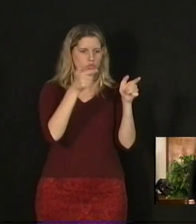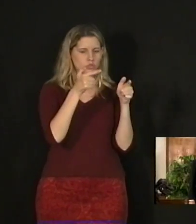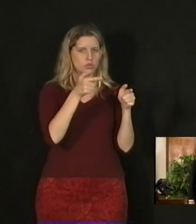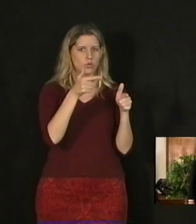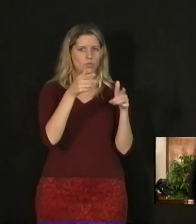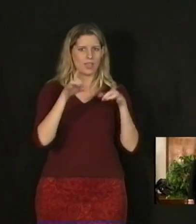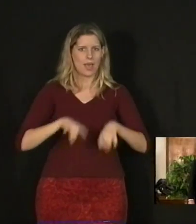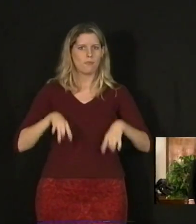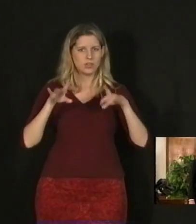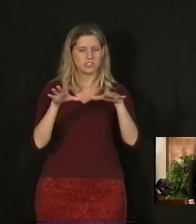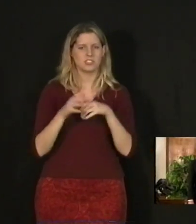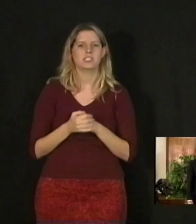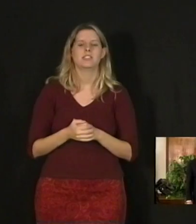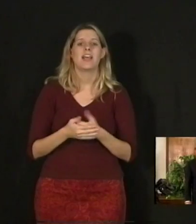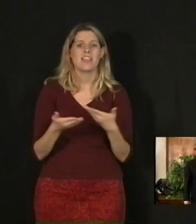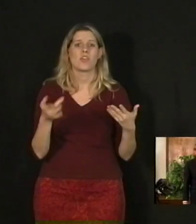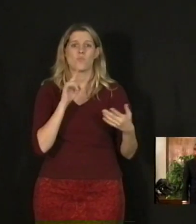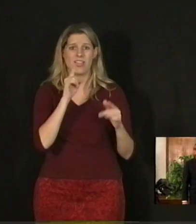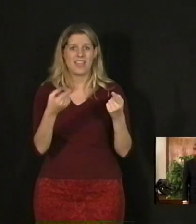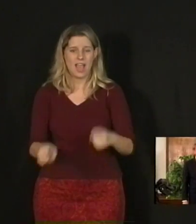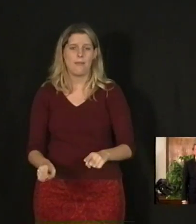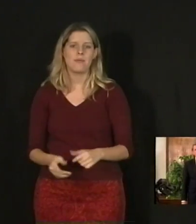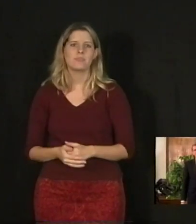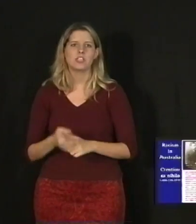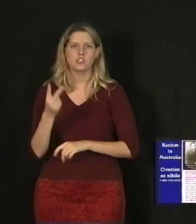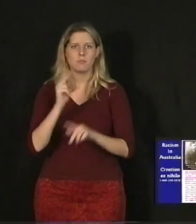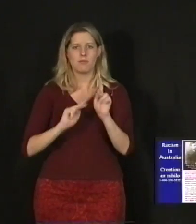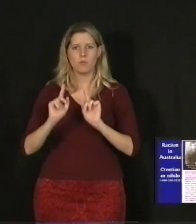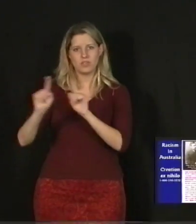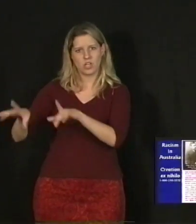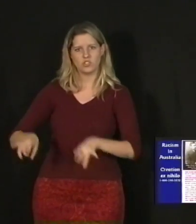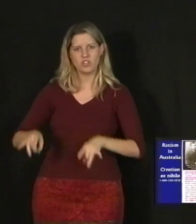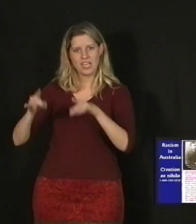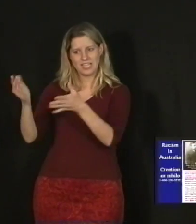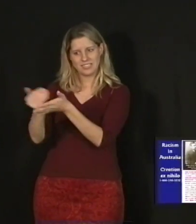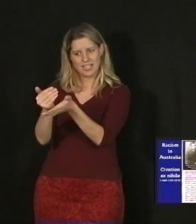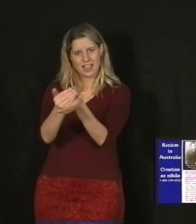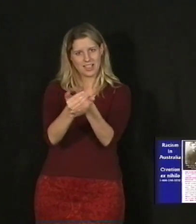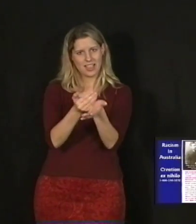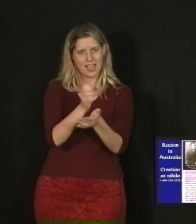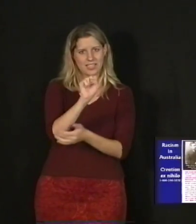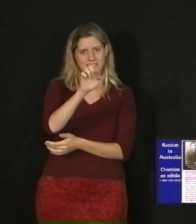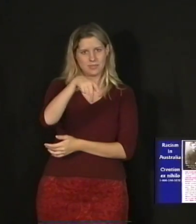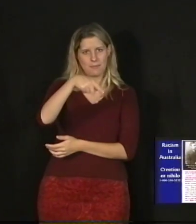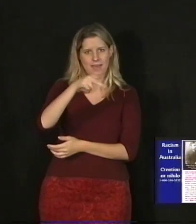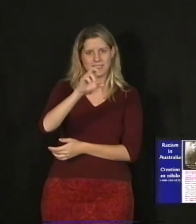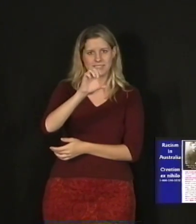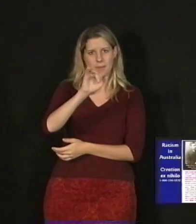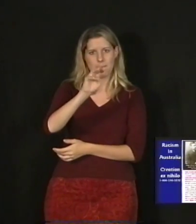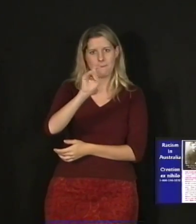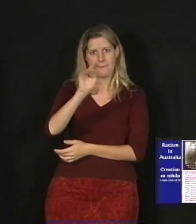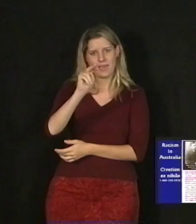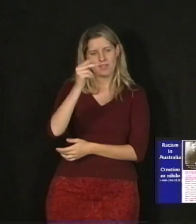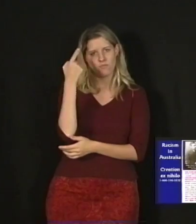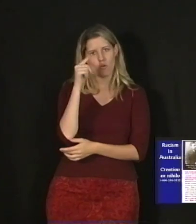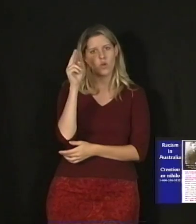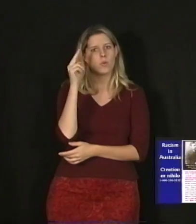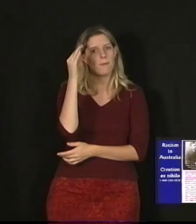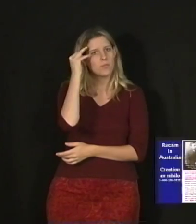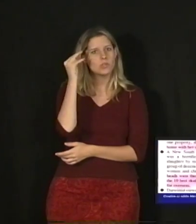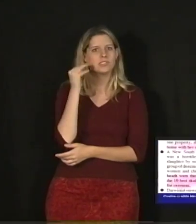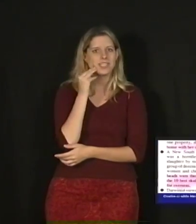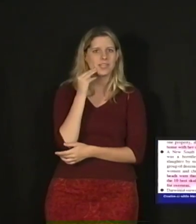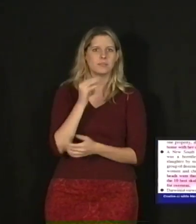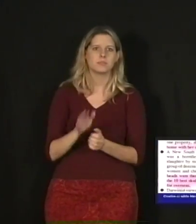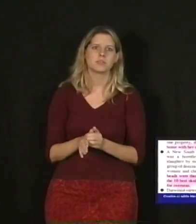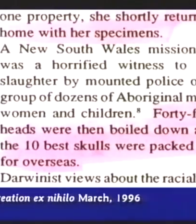an animal. These two folks went to Australia to collect specimens for museums. Interesting story here in Creation magazine. They said right here,